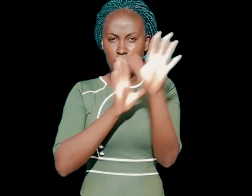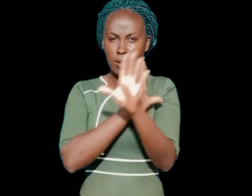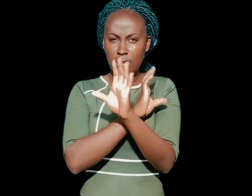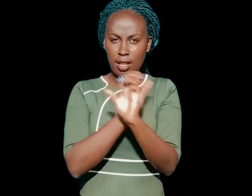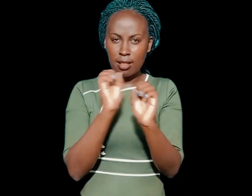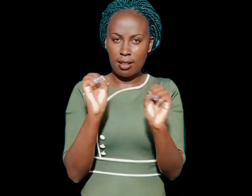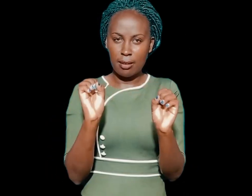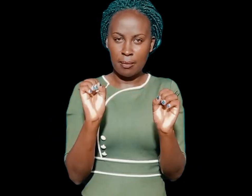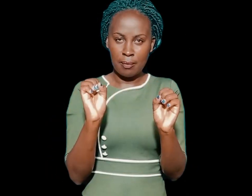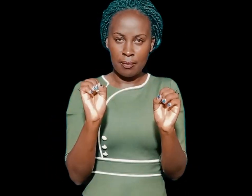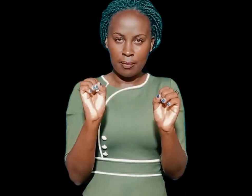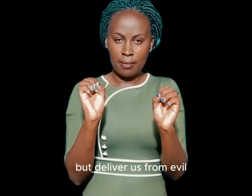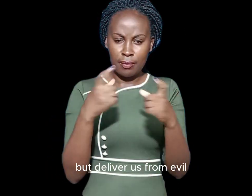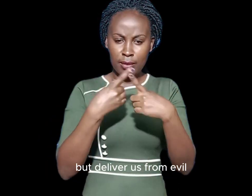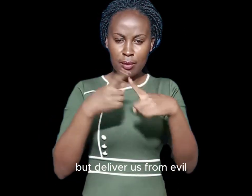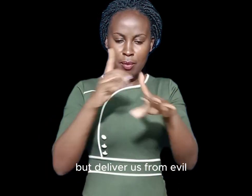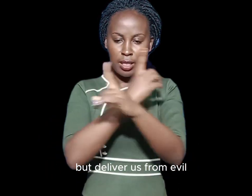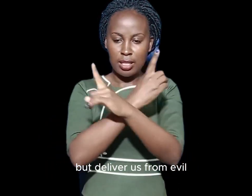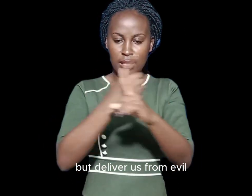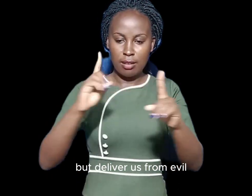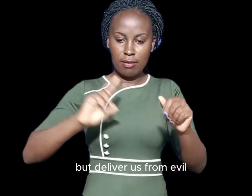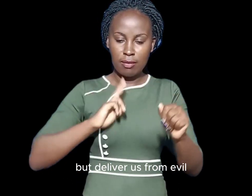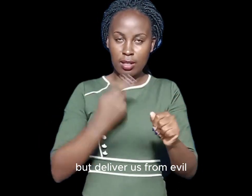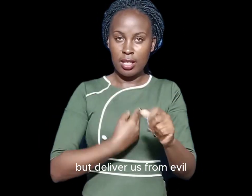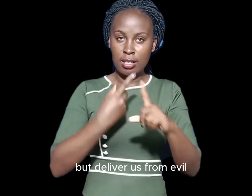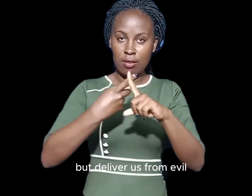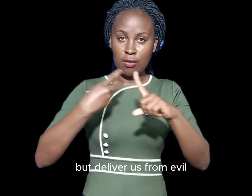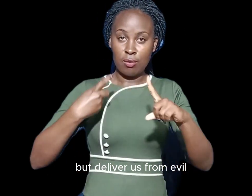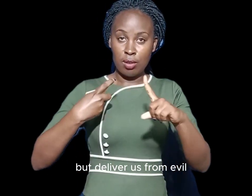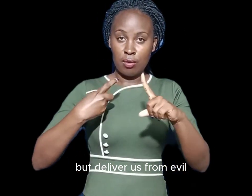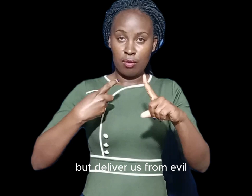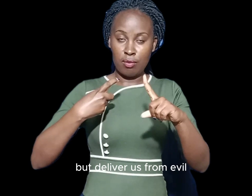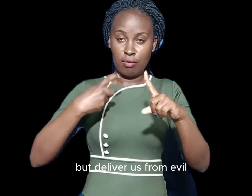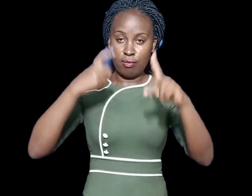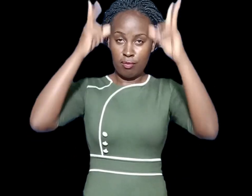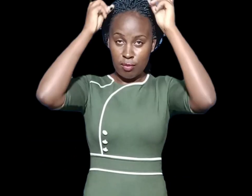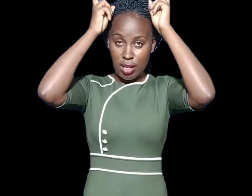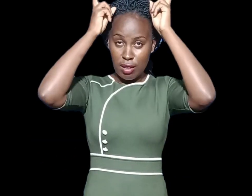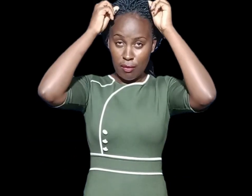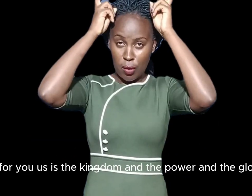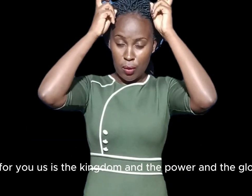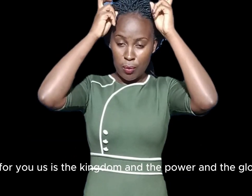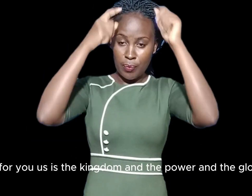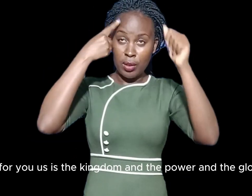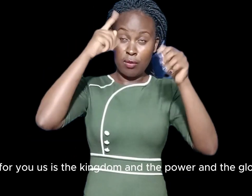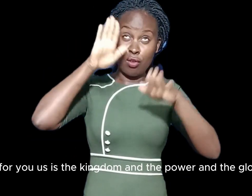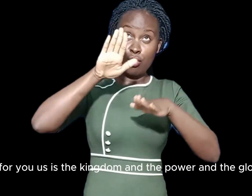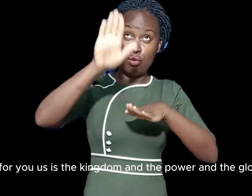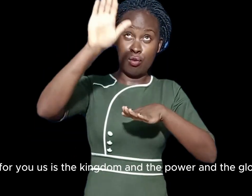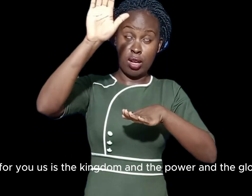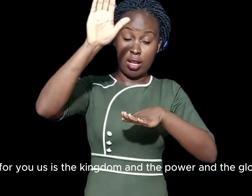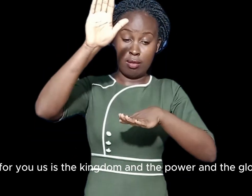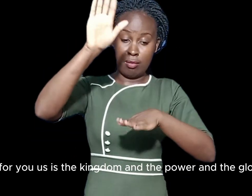but deliver us from evil for yours is the kingdom